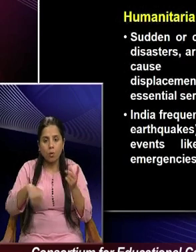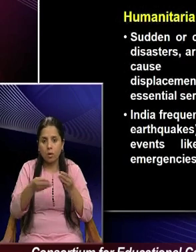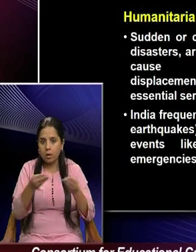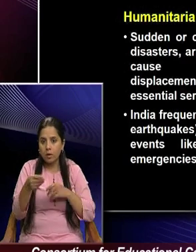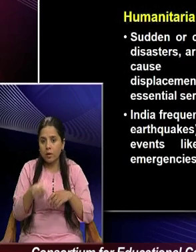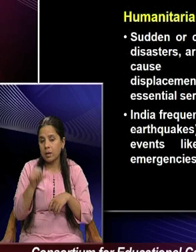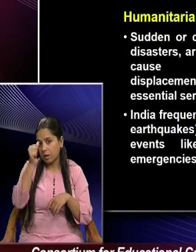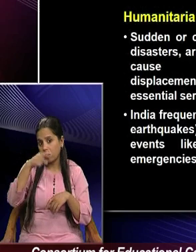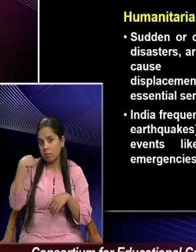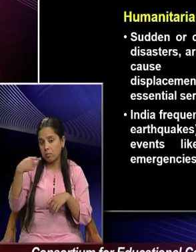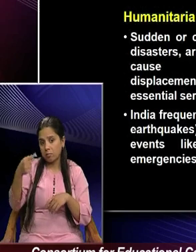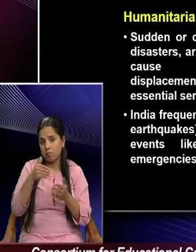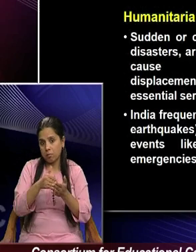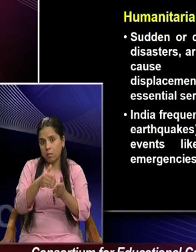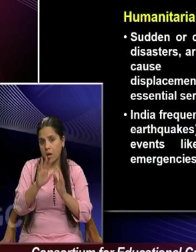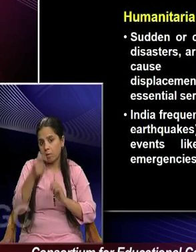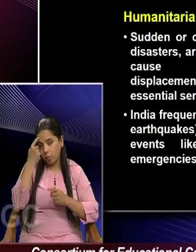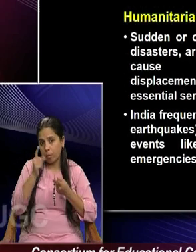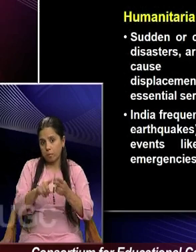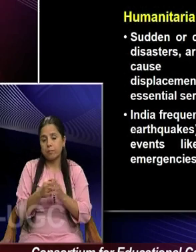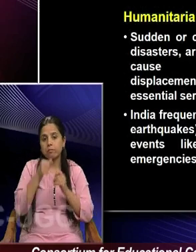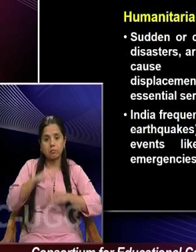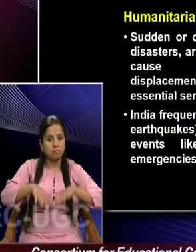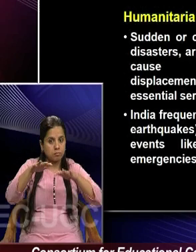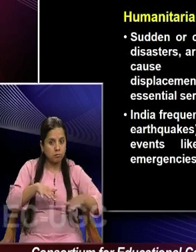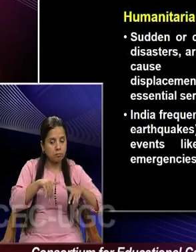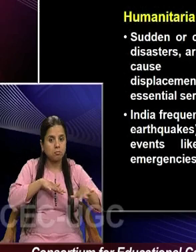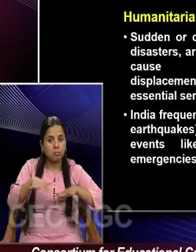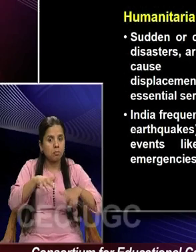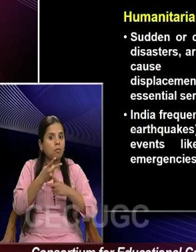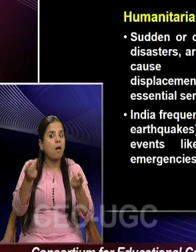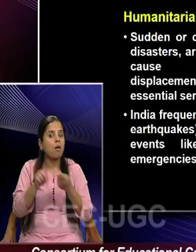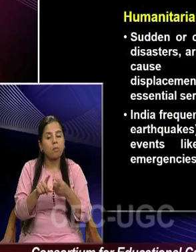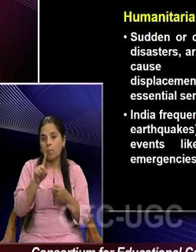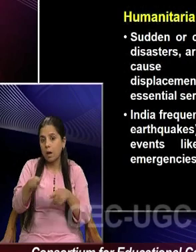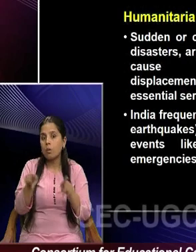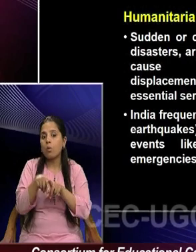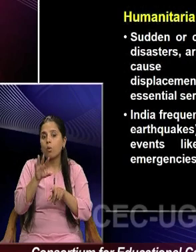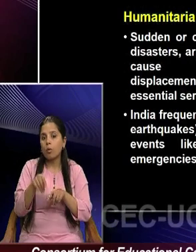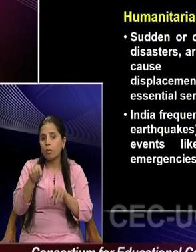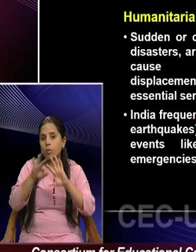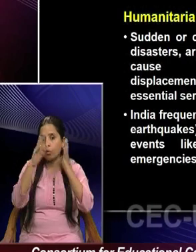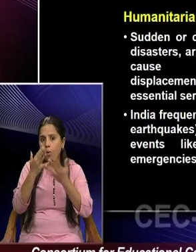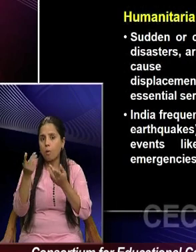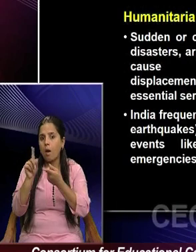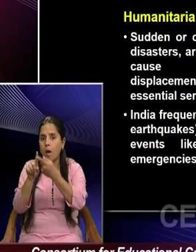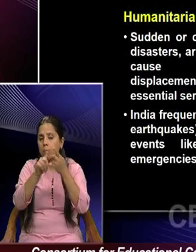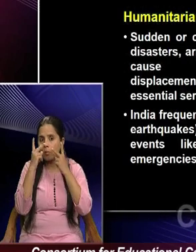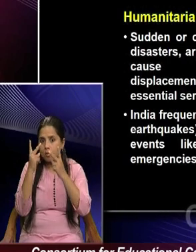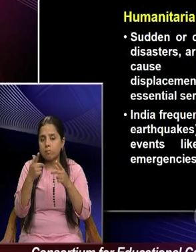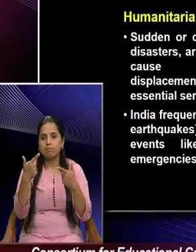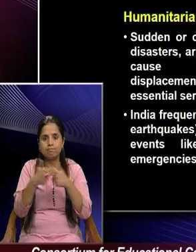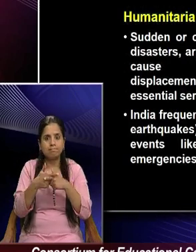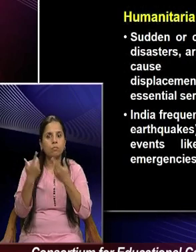India frequently faces such crises, floods, earthquake, while also covering global events like